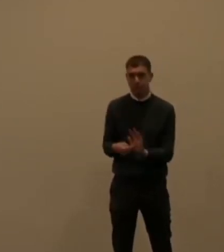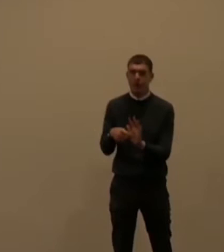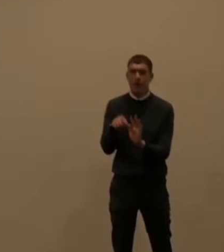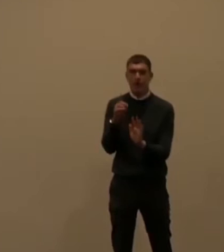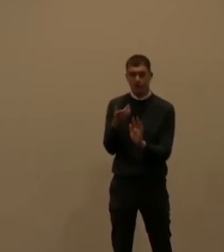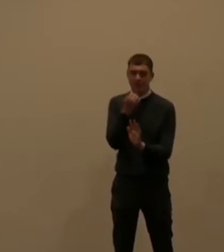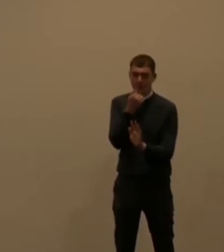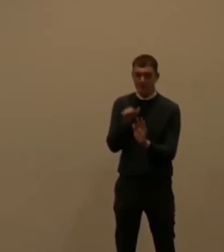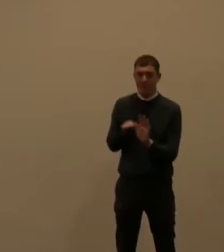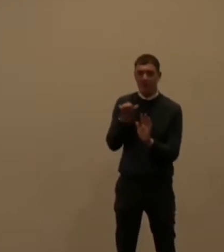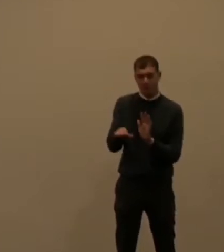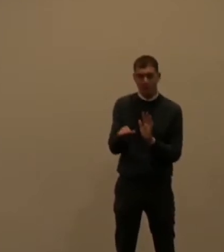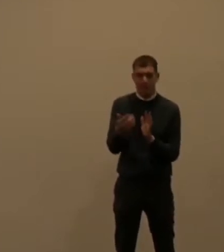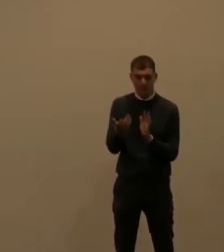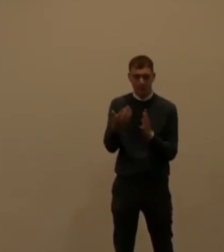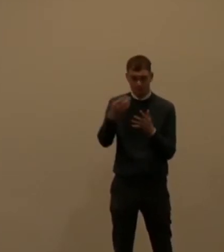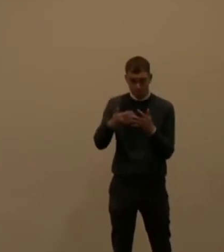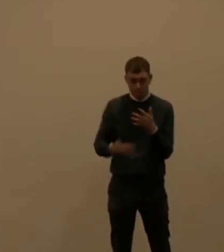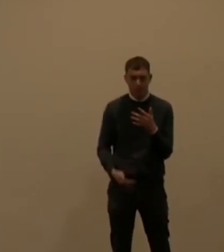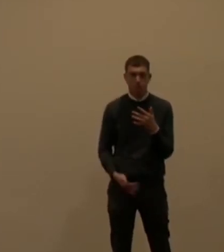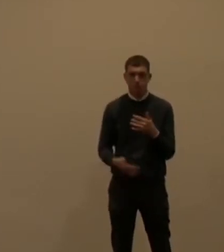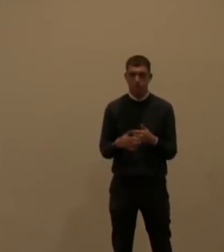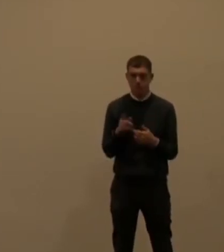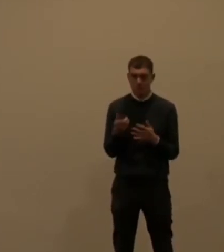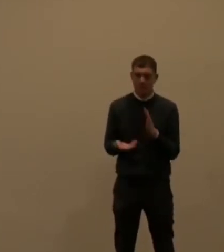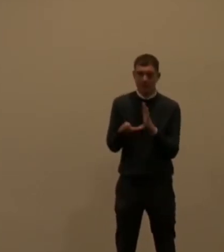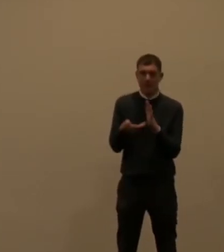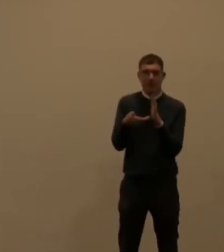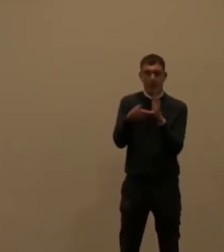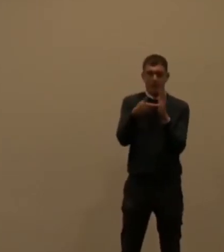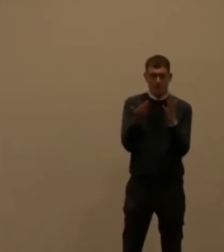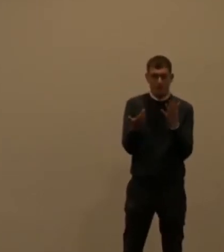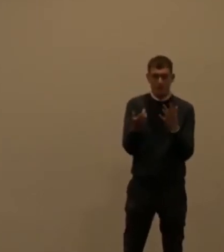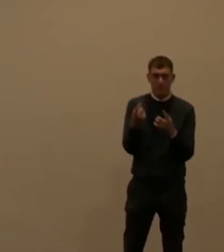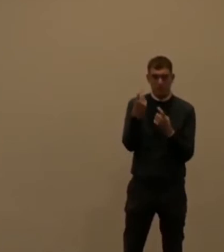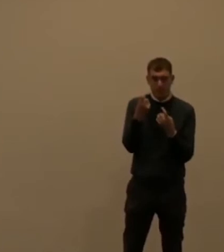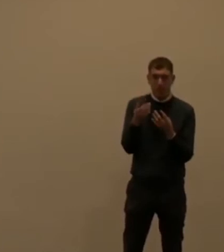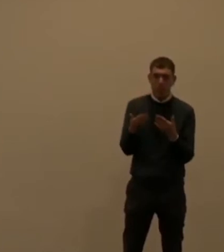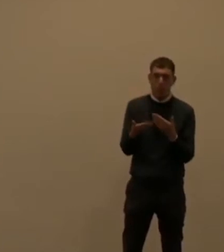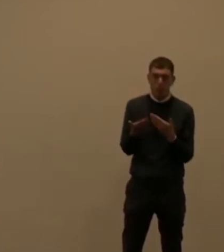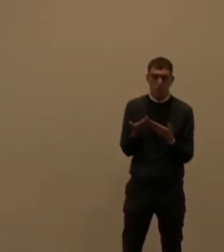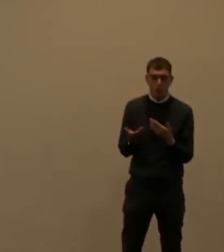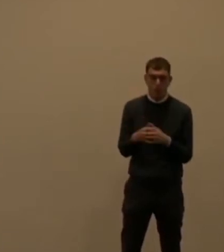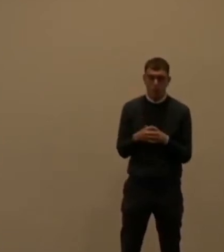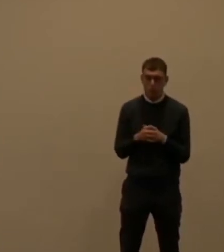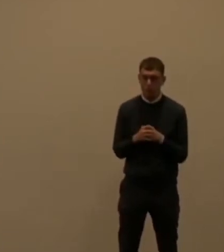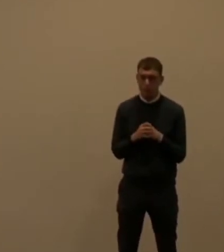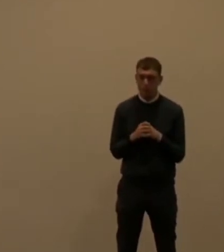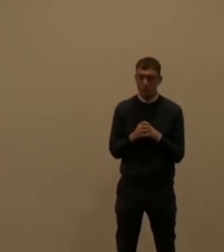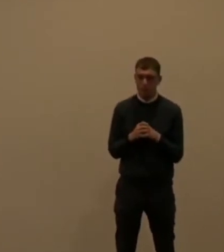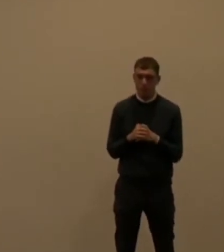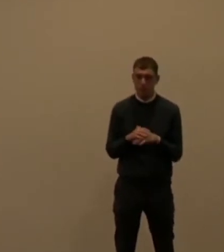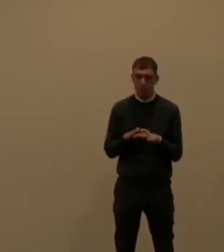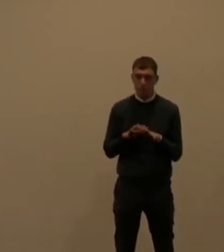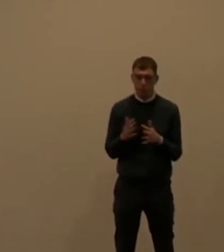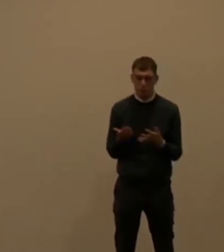actually start growing and adding up where you need to actually add on top. So